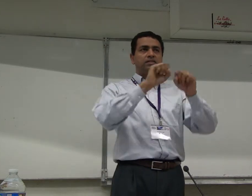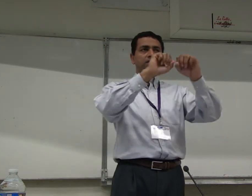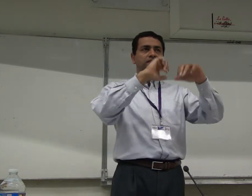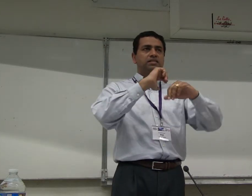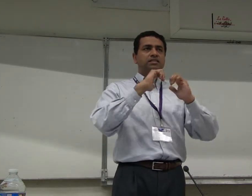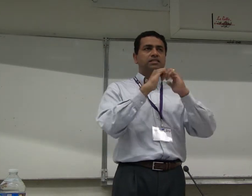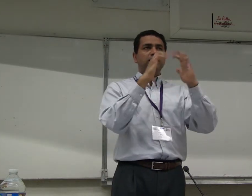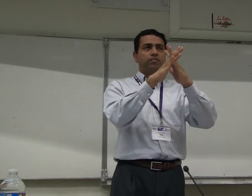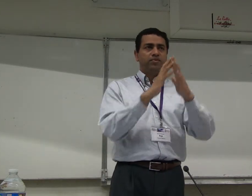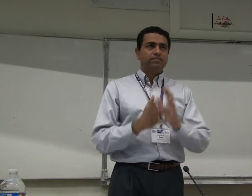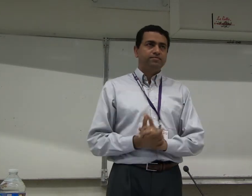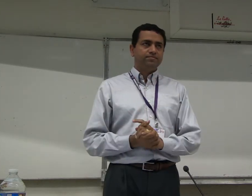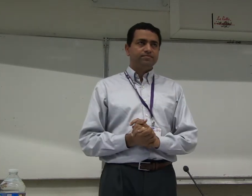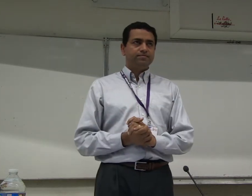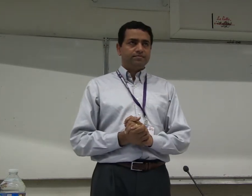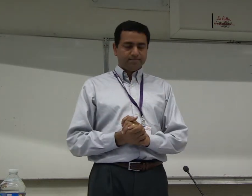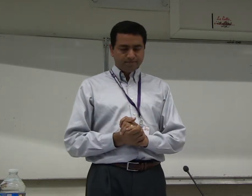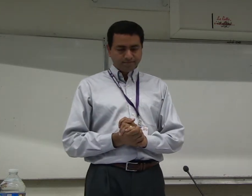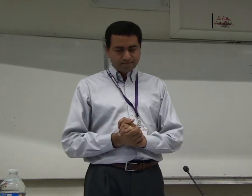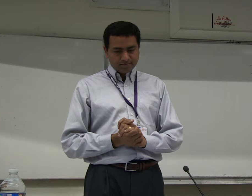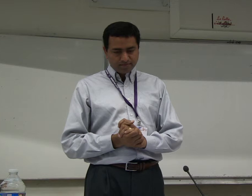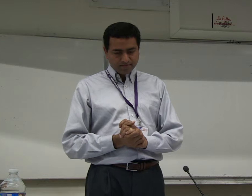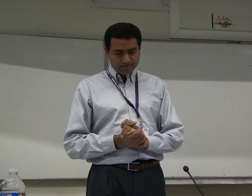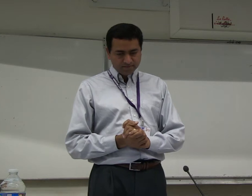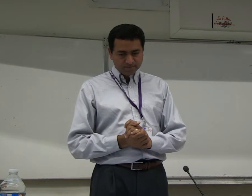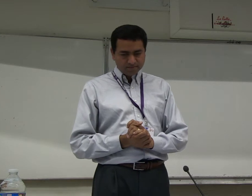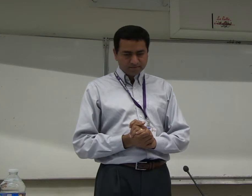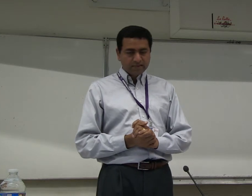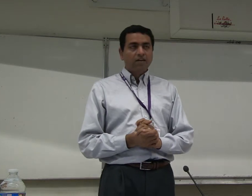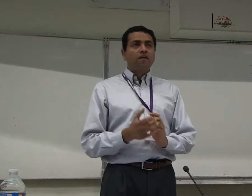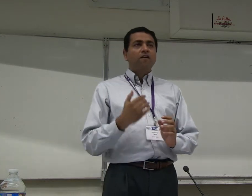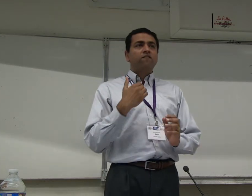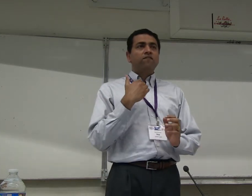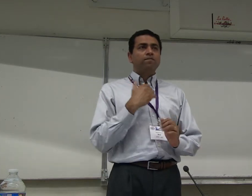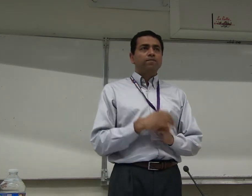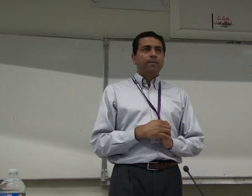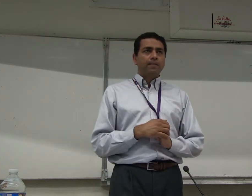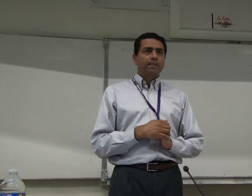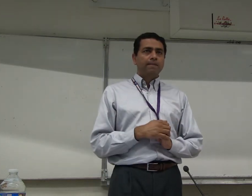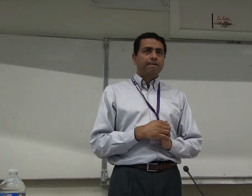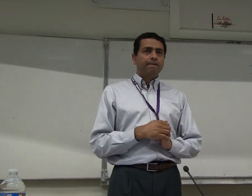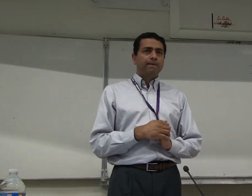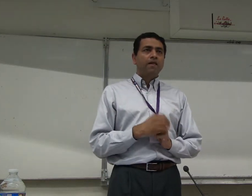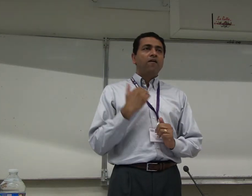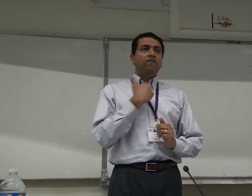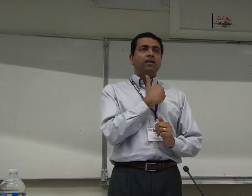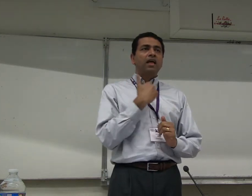felt by the user. This is the flow chart of how this